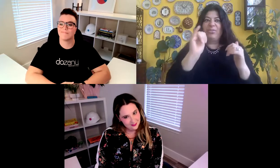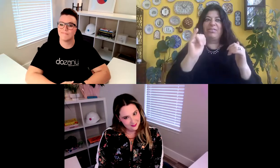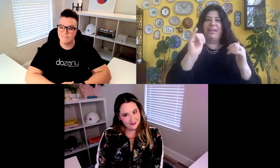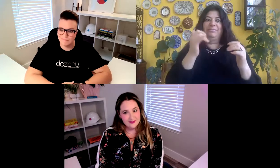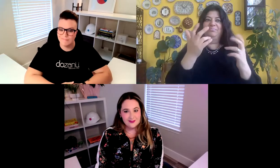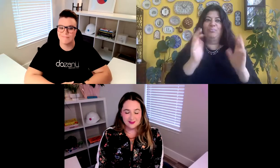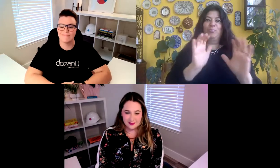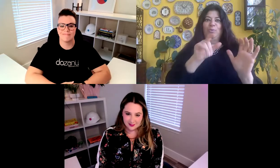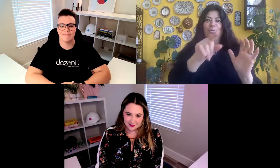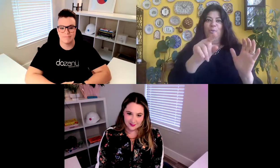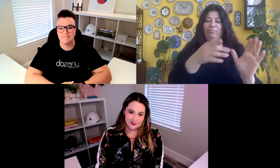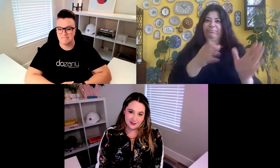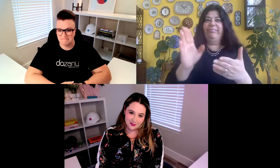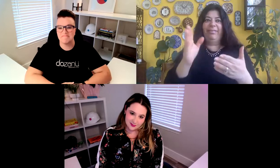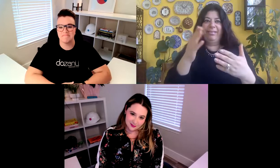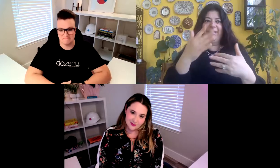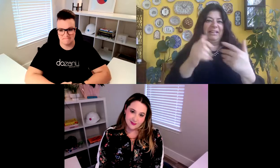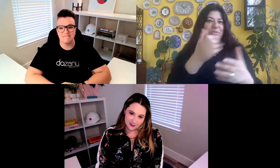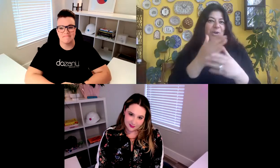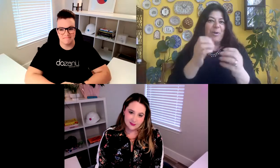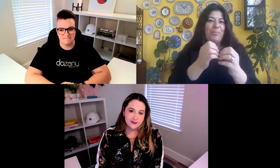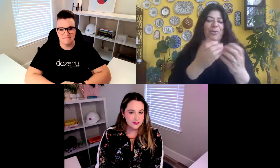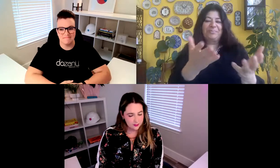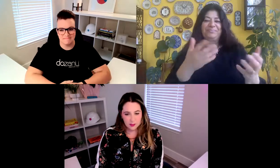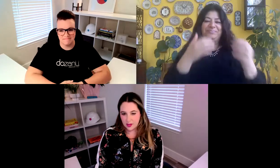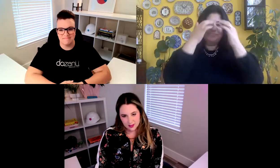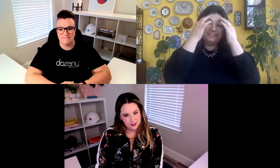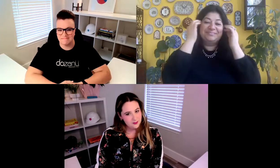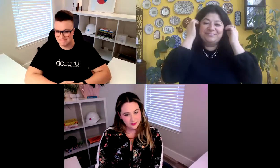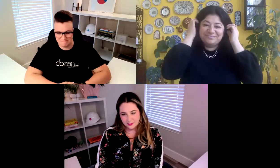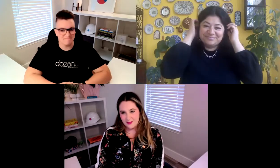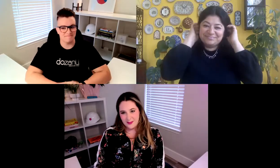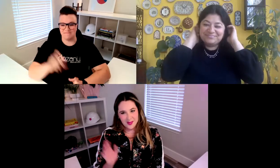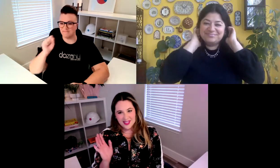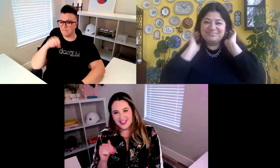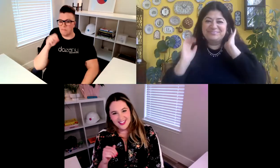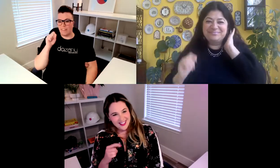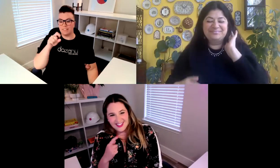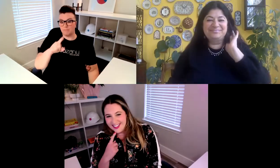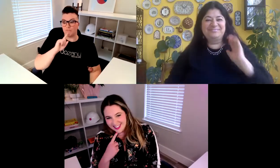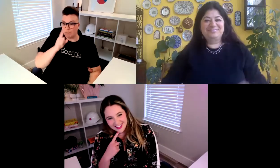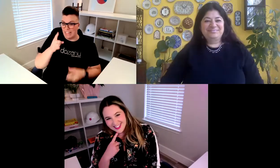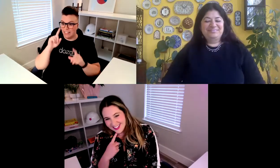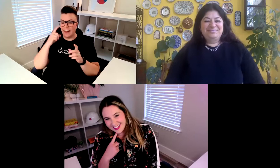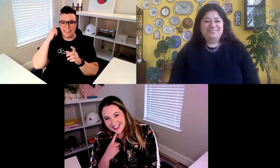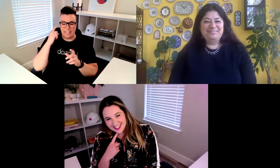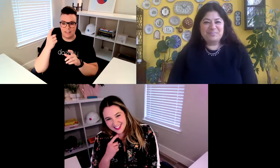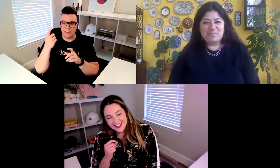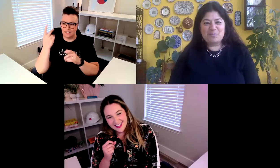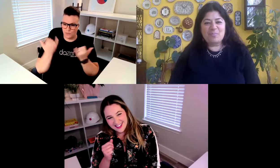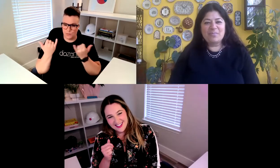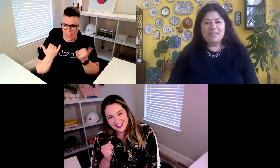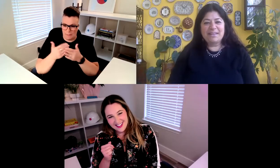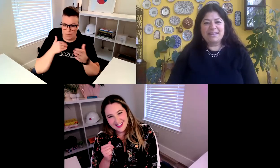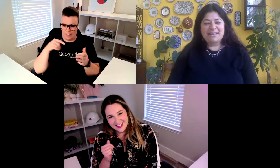I know it started when you guys were laid off initially from your job. Can you explain a little bit about how that pushed you guys into starting the company? This